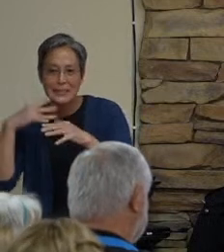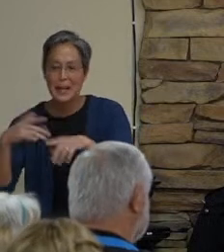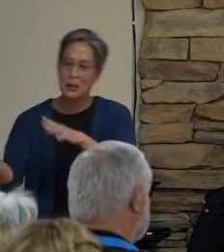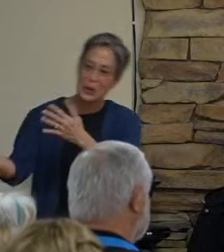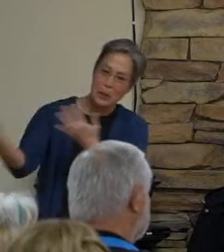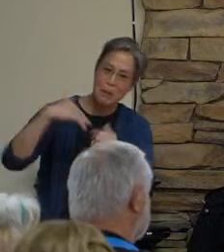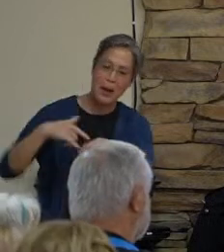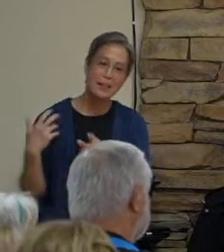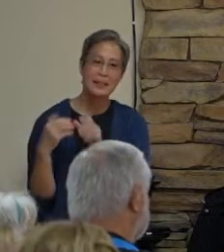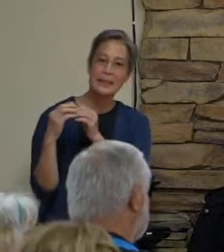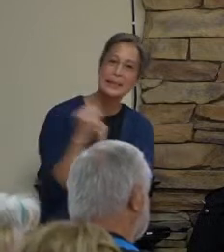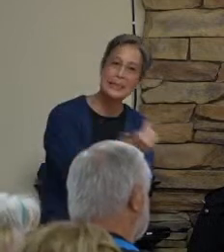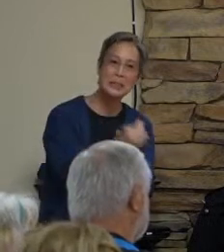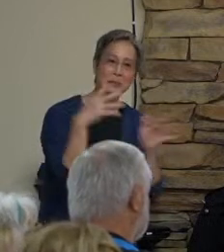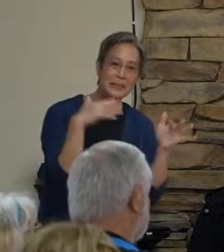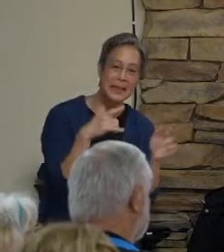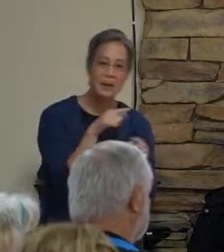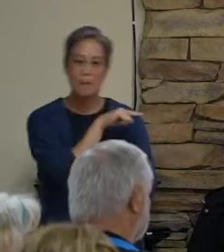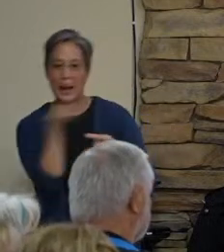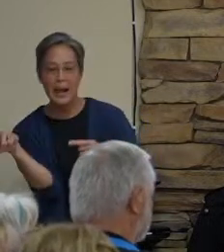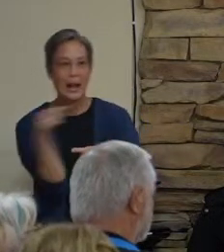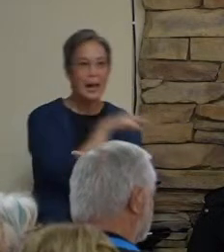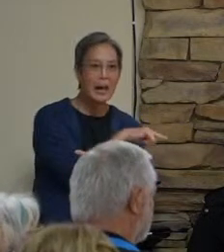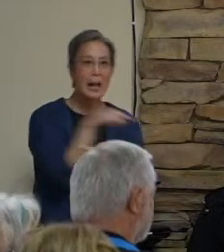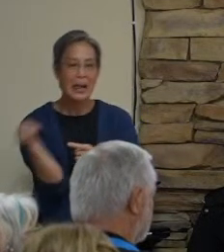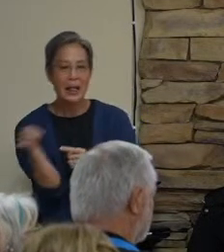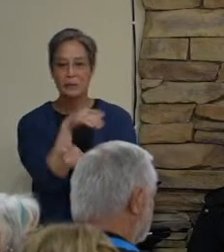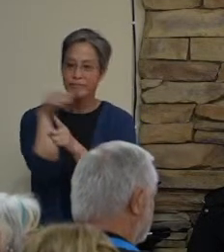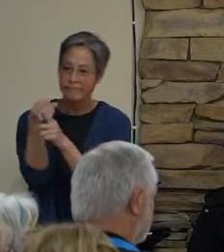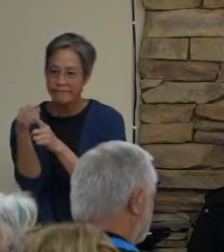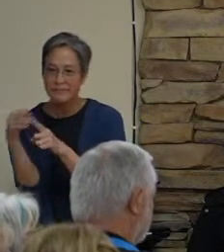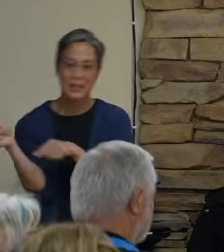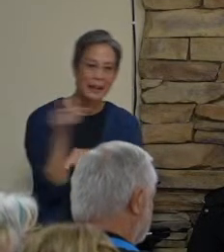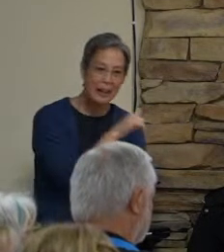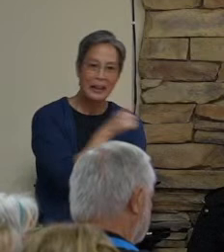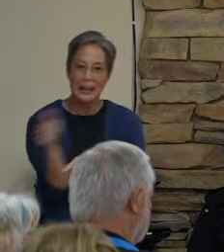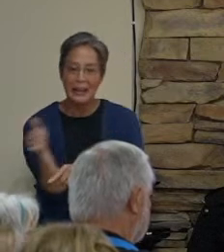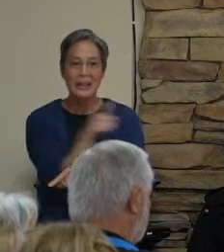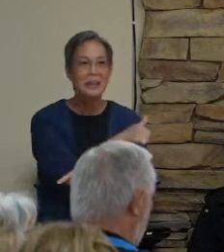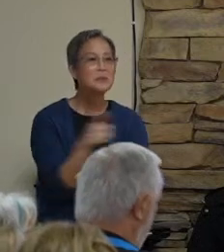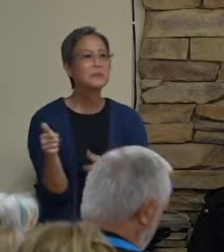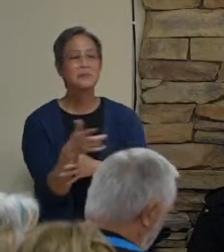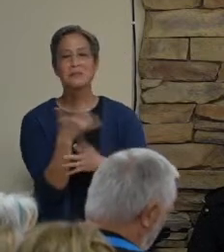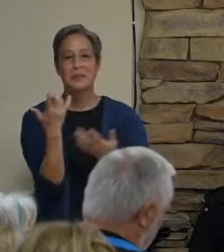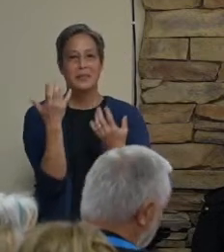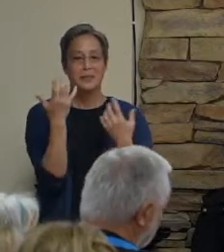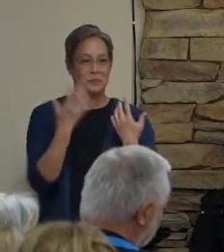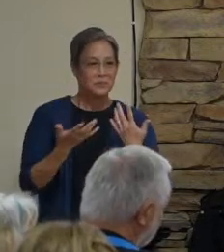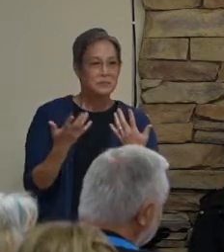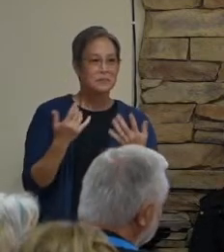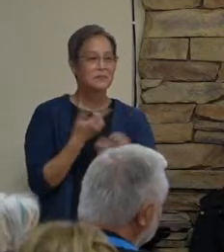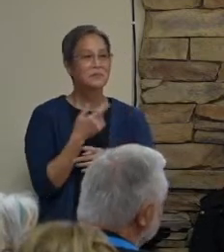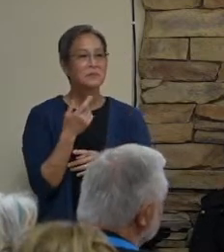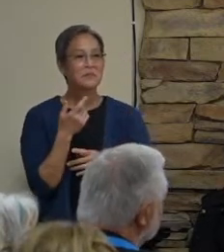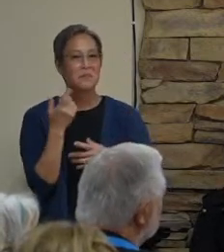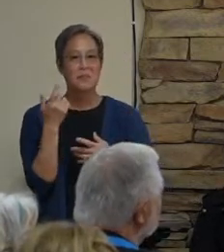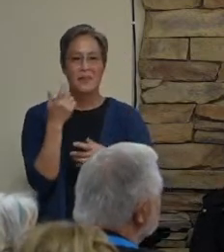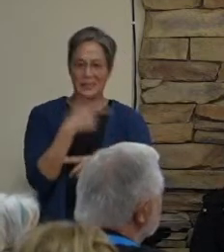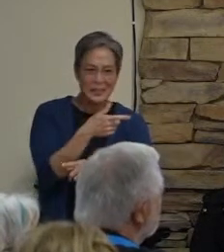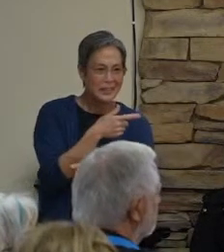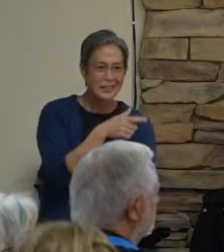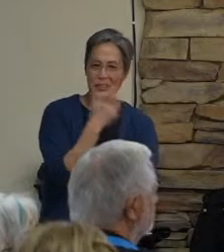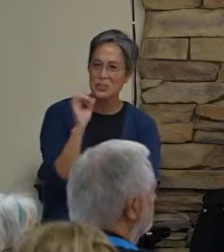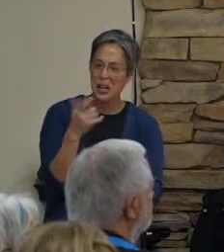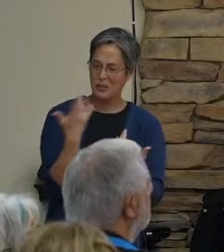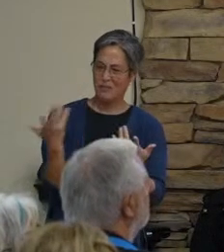sound, back to the handler, back to the sound, back and forth, trying to figure out why it was